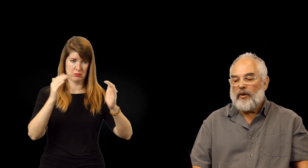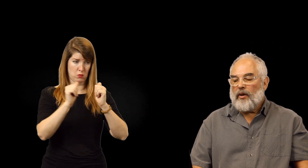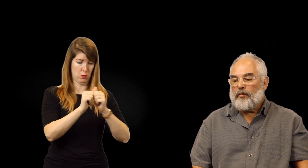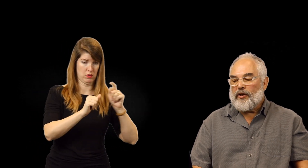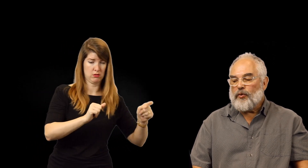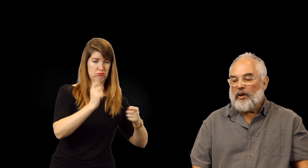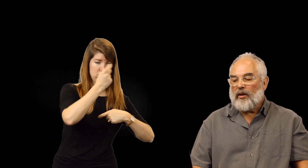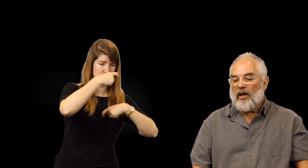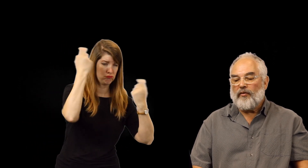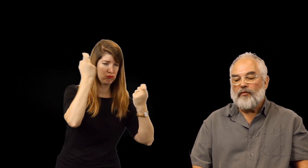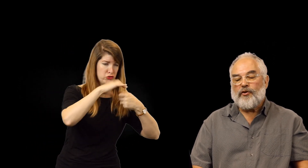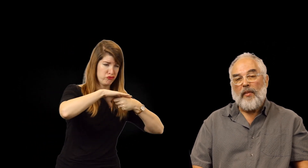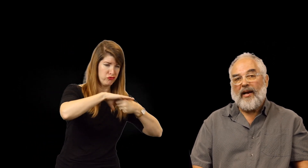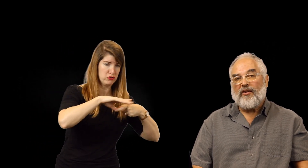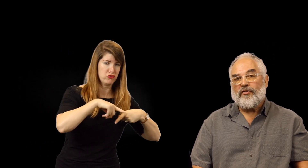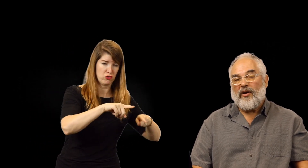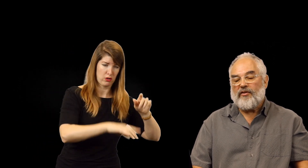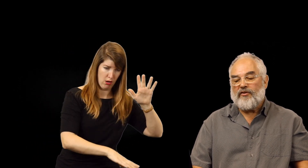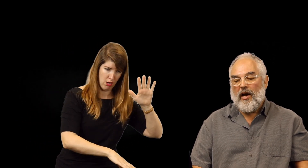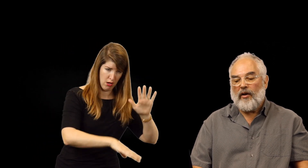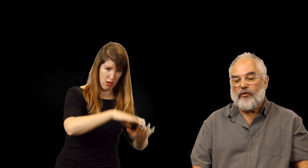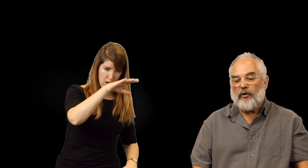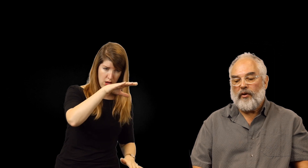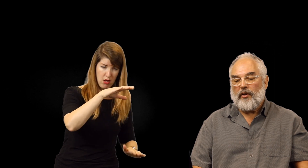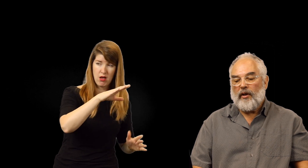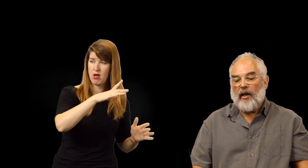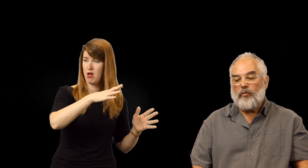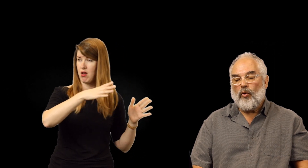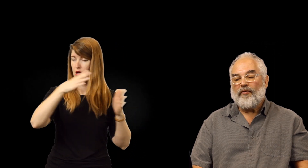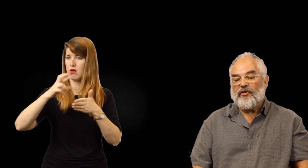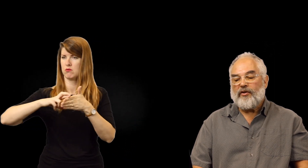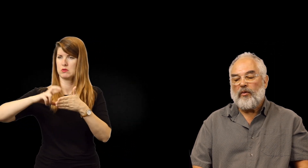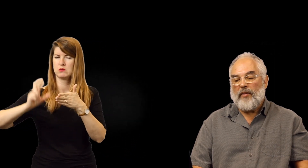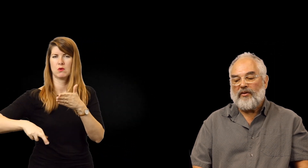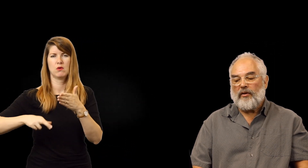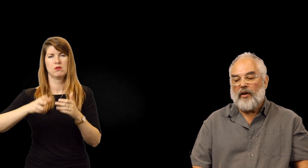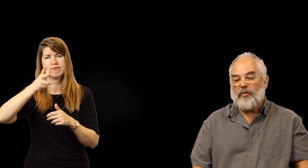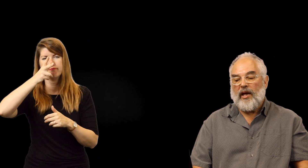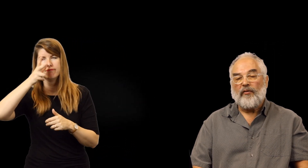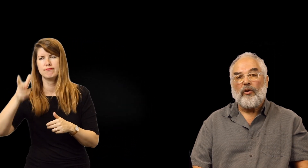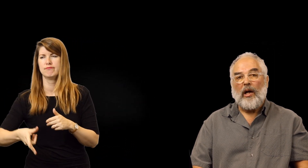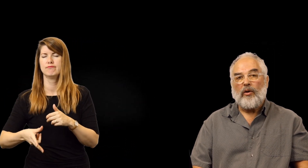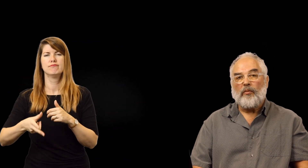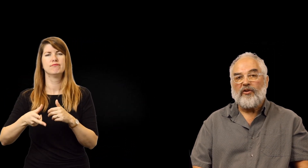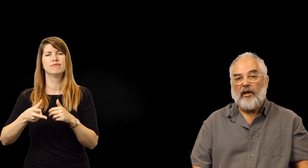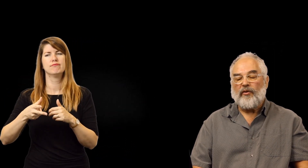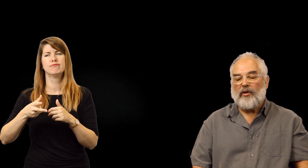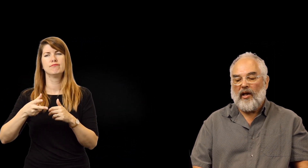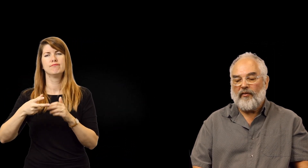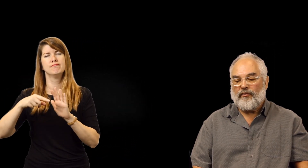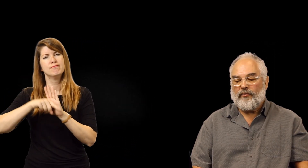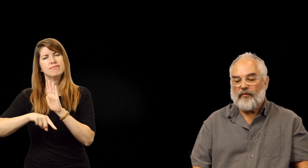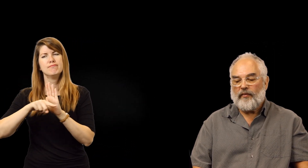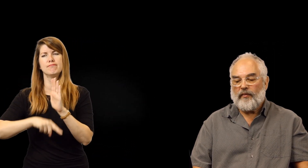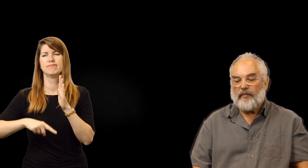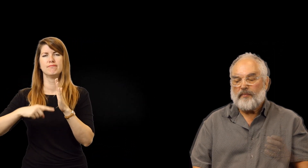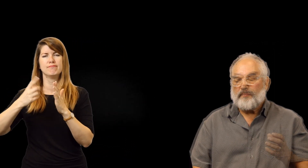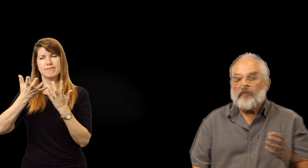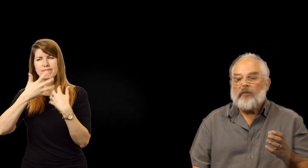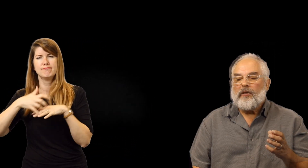relationship between the level of traumatic stress in childhood and poor physical, mental, and behavioral outcomes later in life.